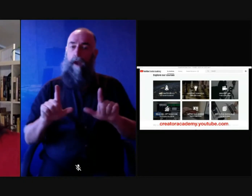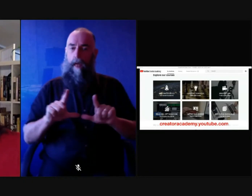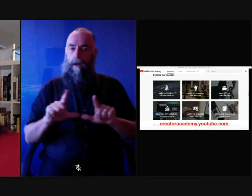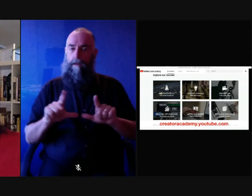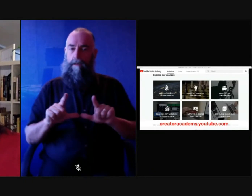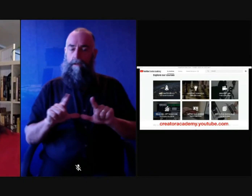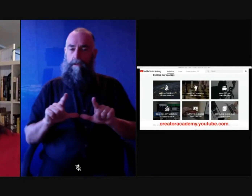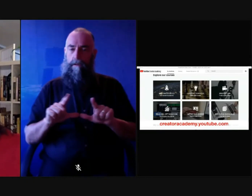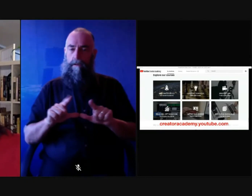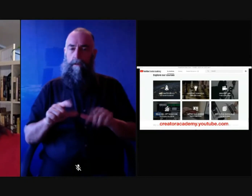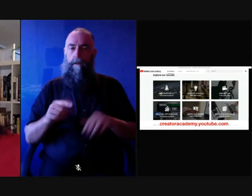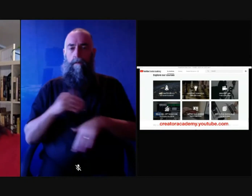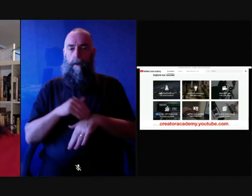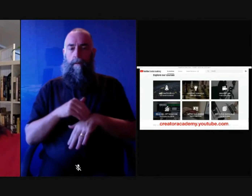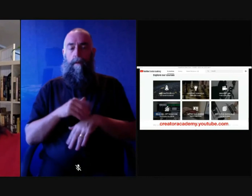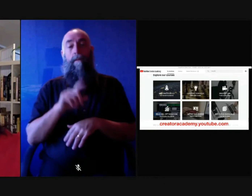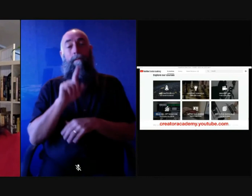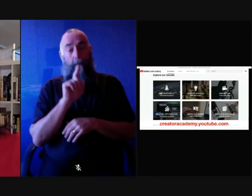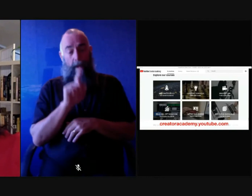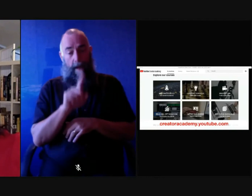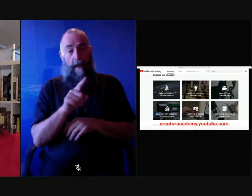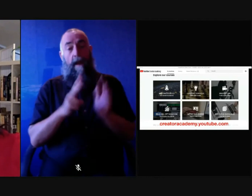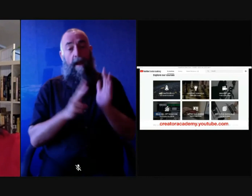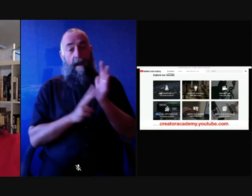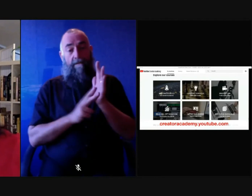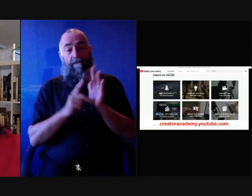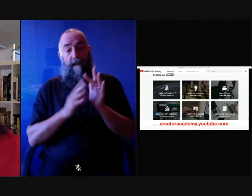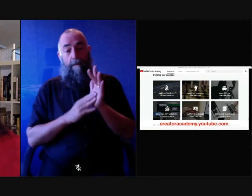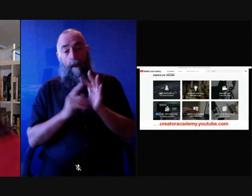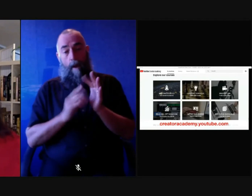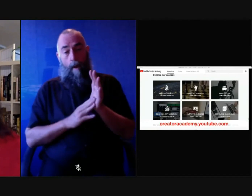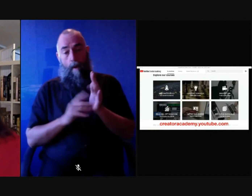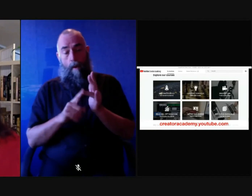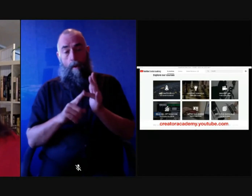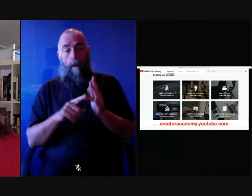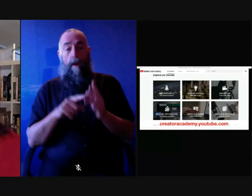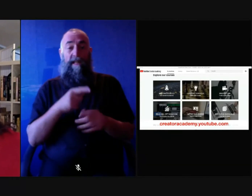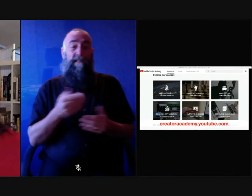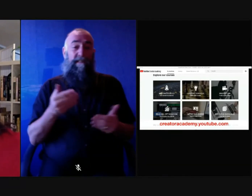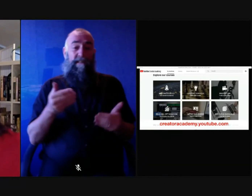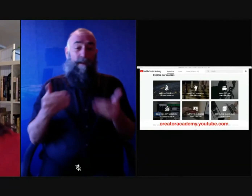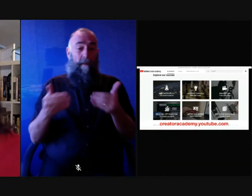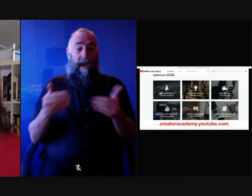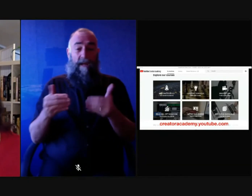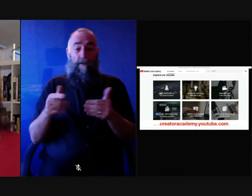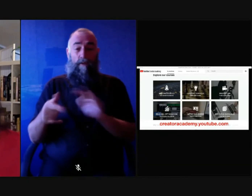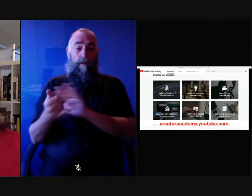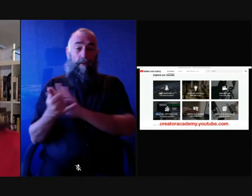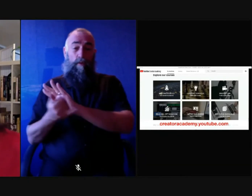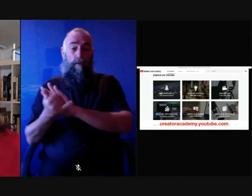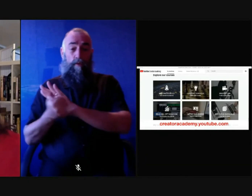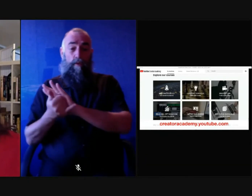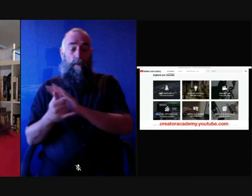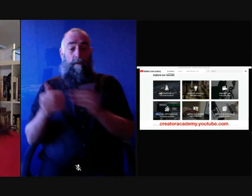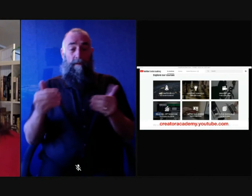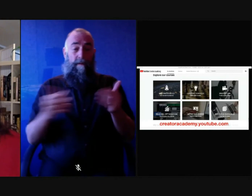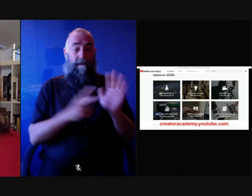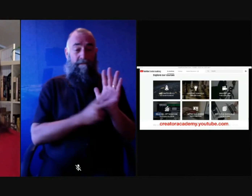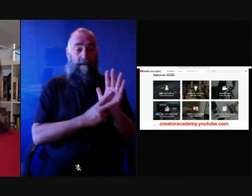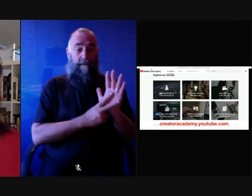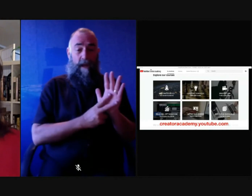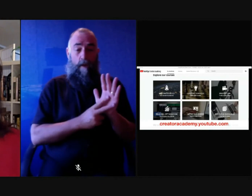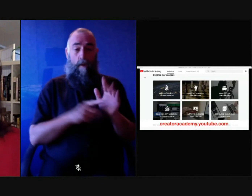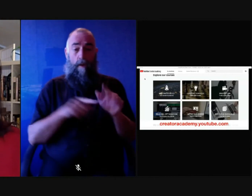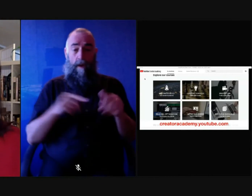the ability to help you make money as easily as YouTube does. So it's really up to you to go and have a look at those two